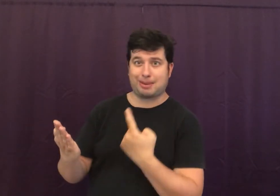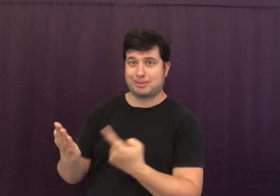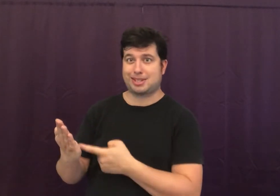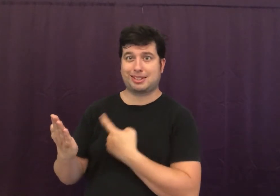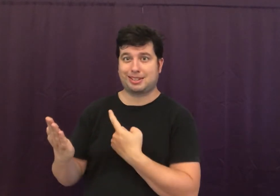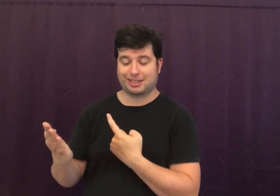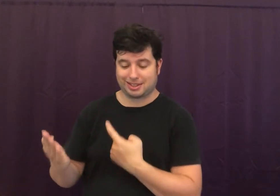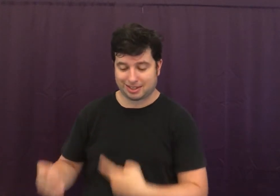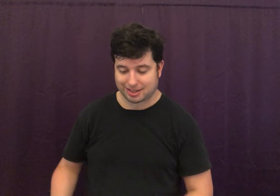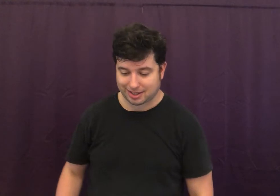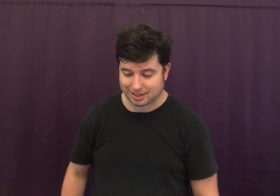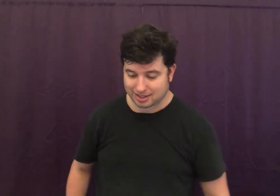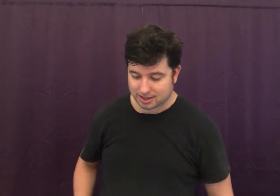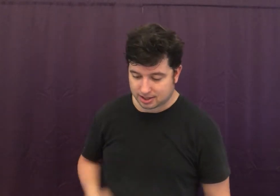Sometimes.